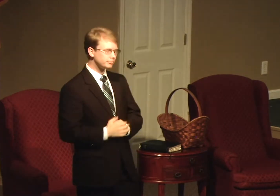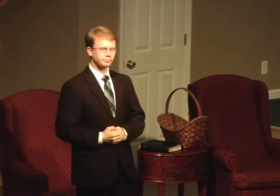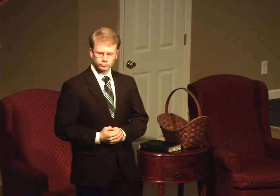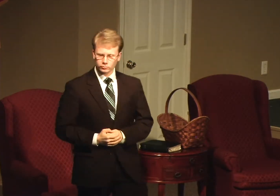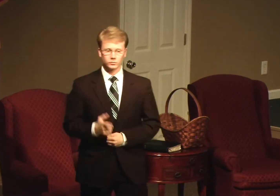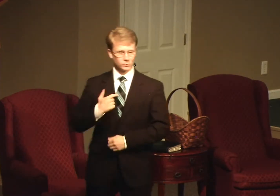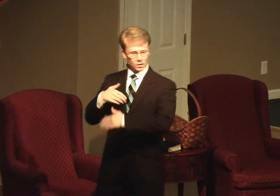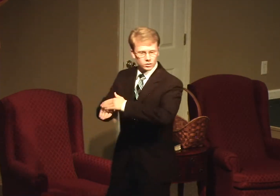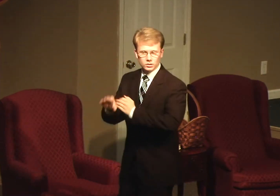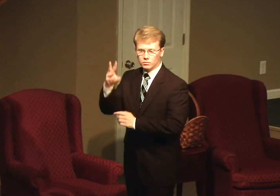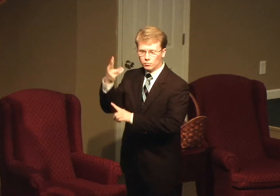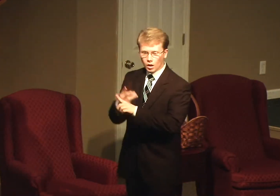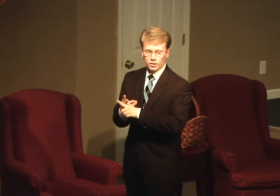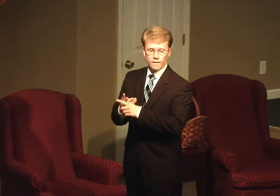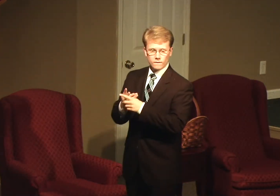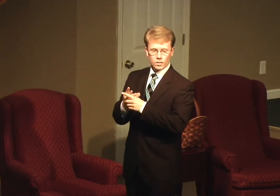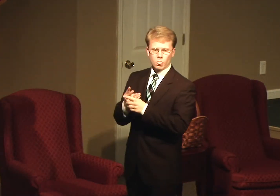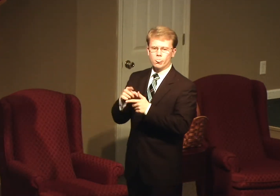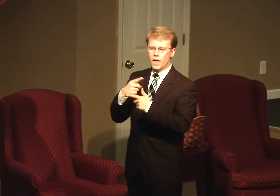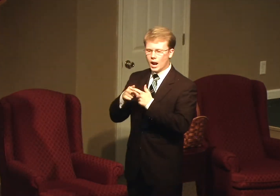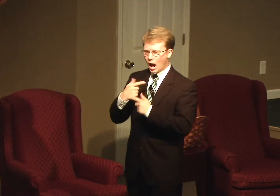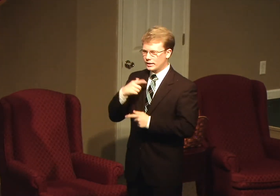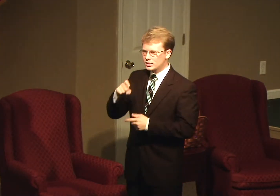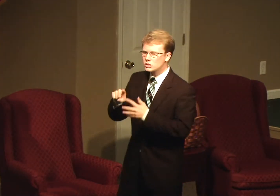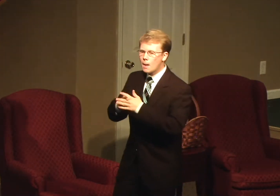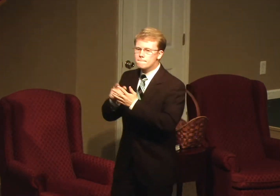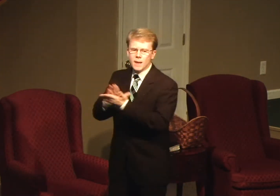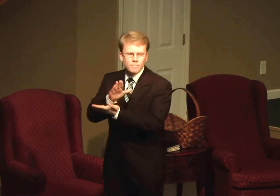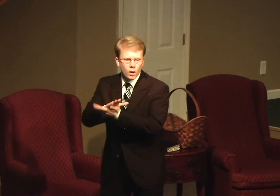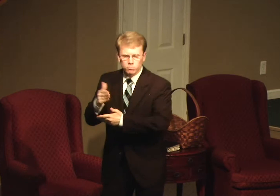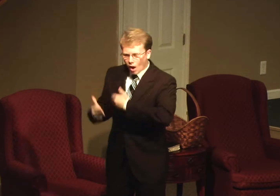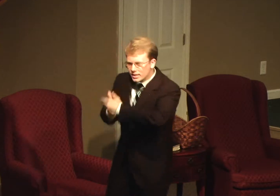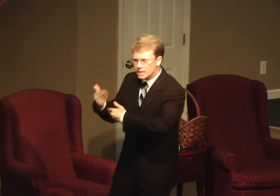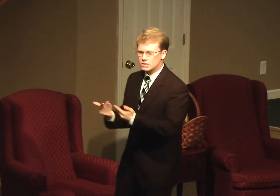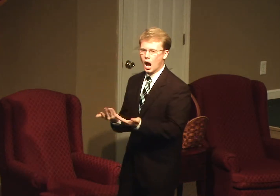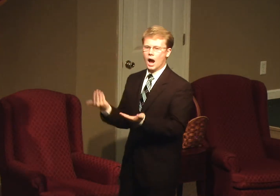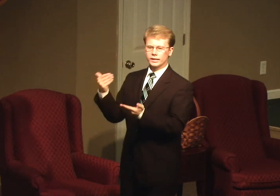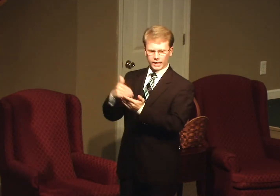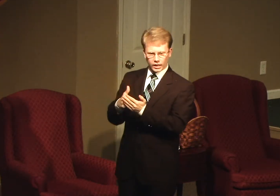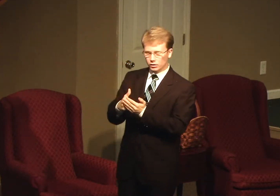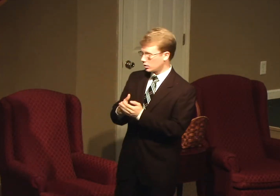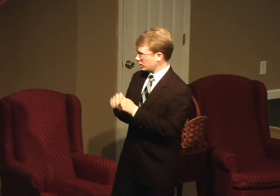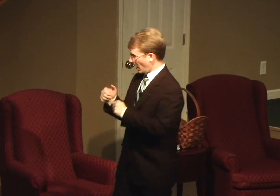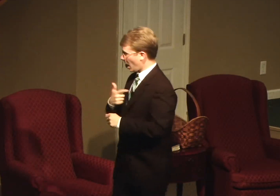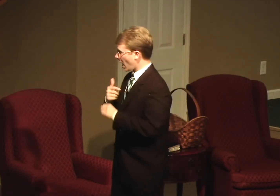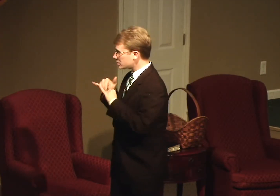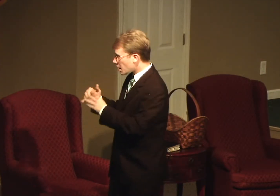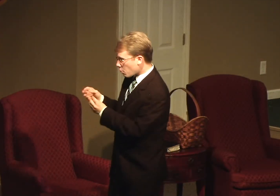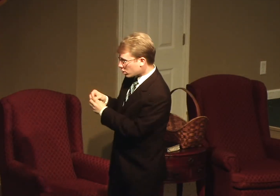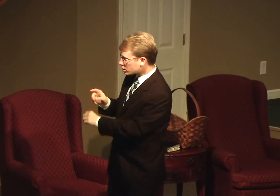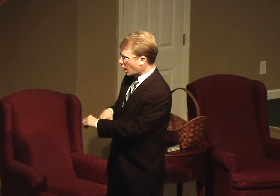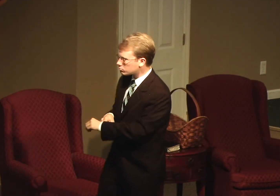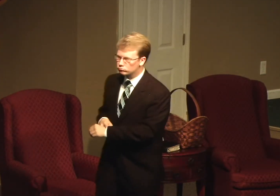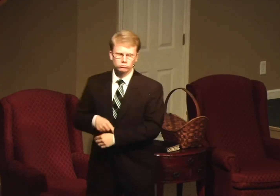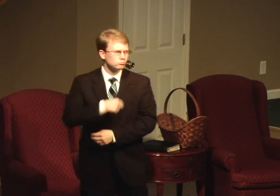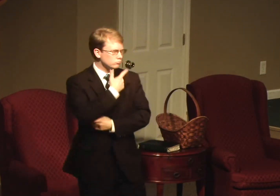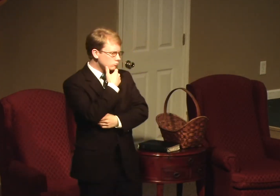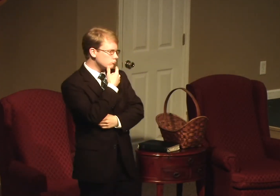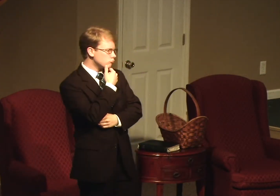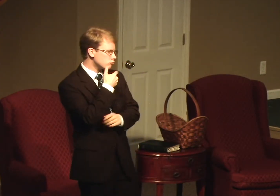come for 6 months, they tell me. So I go for 6 months. And then I have to do the paperwork and all the processing and so forth. And I stay a little